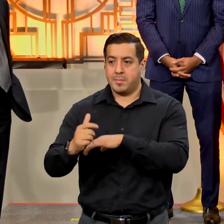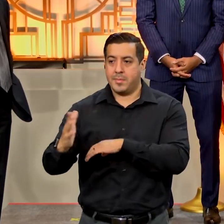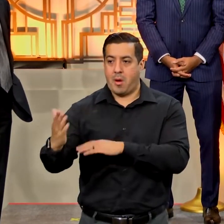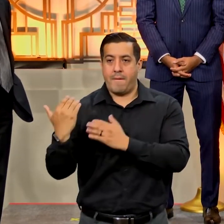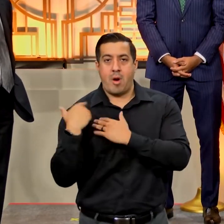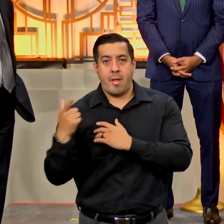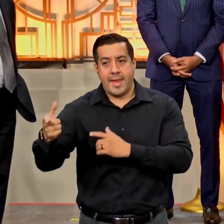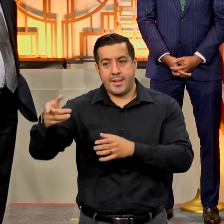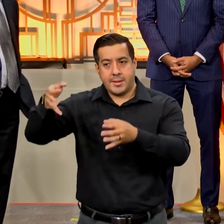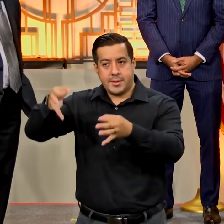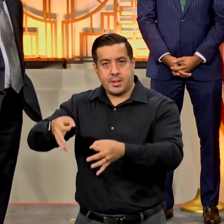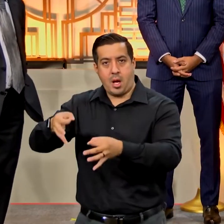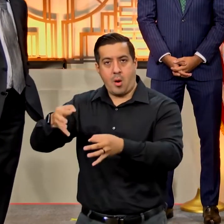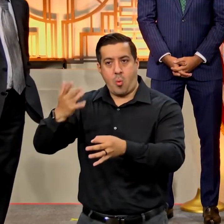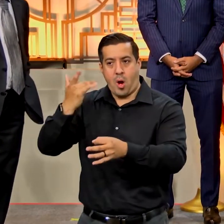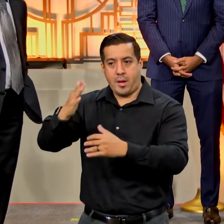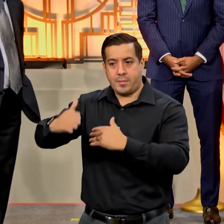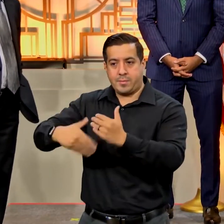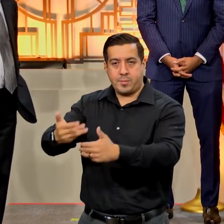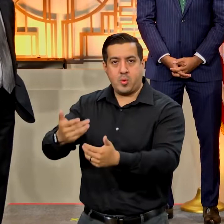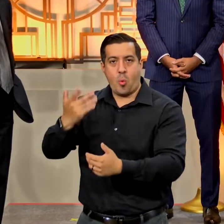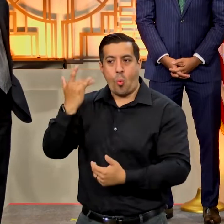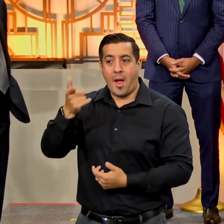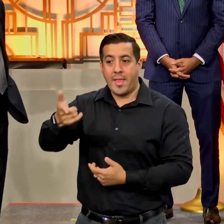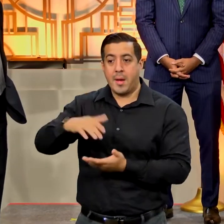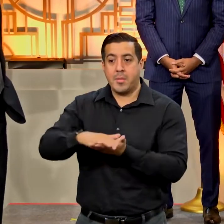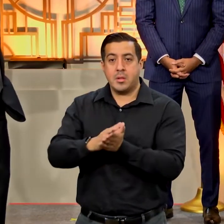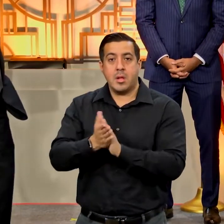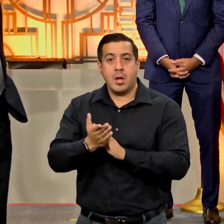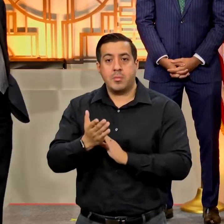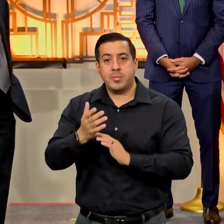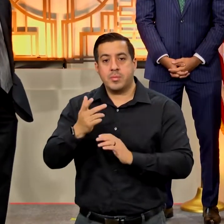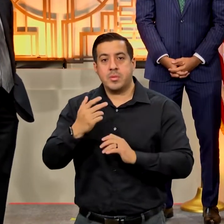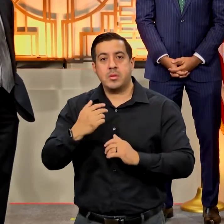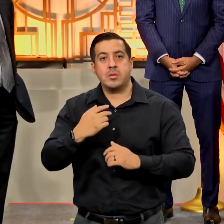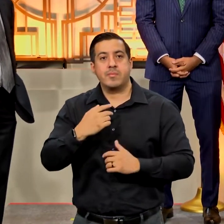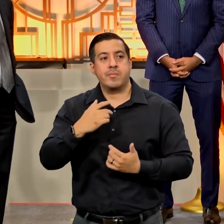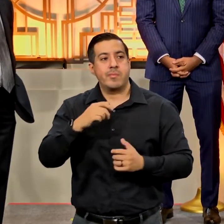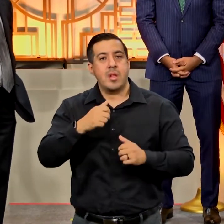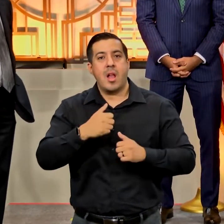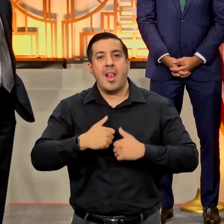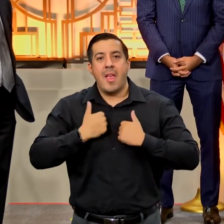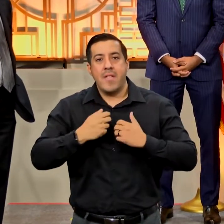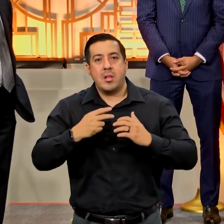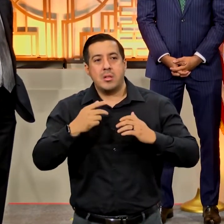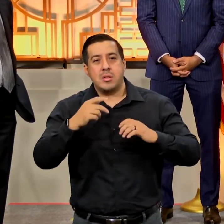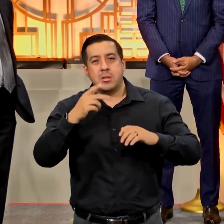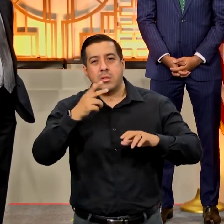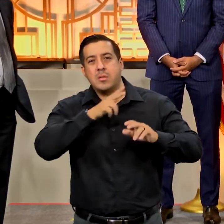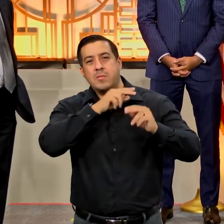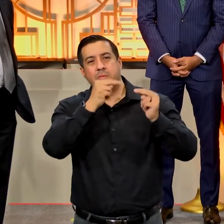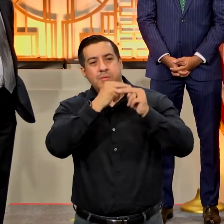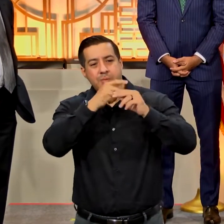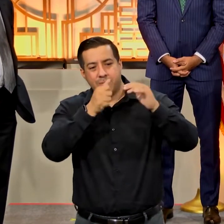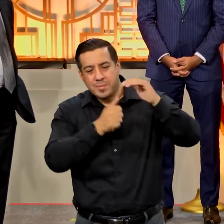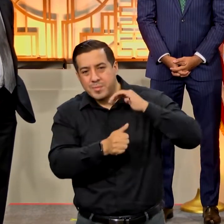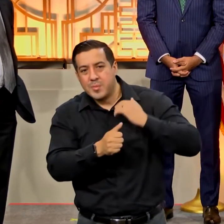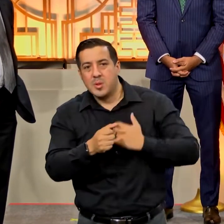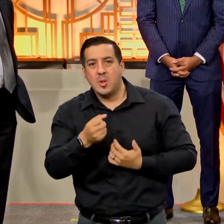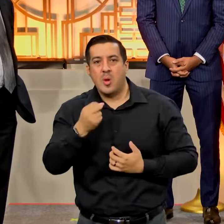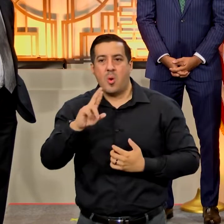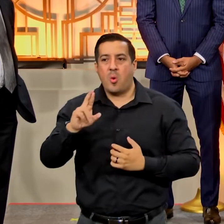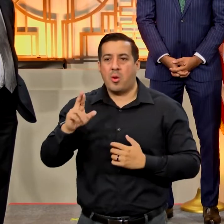choosing for why they were under bridges, in encampments, on